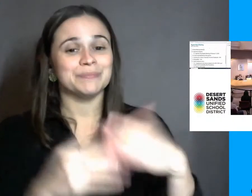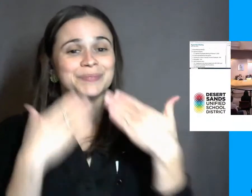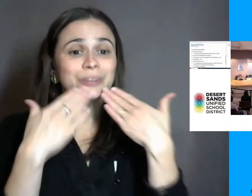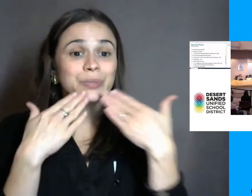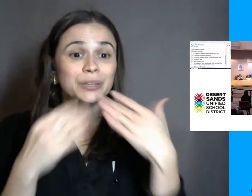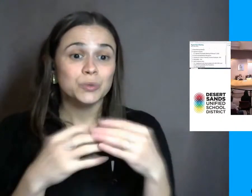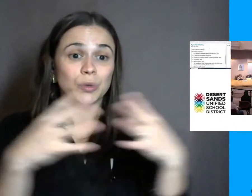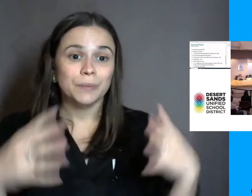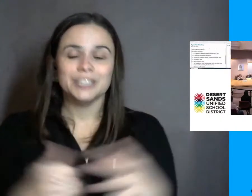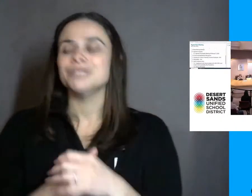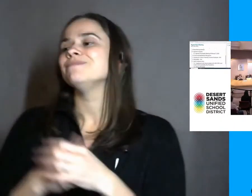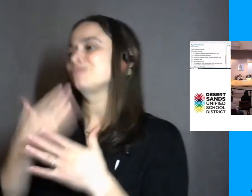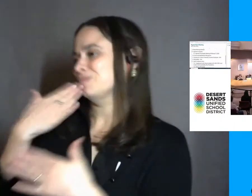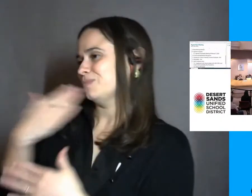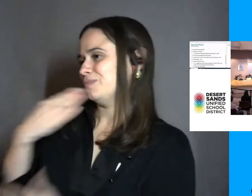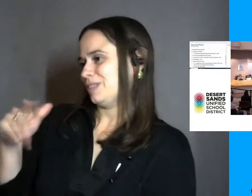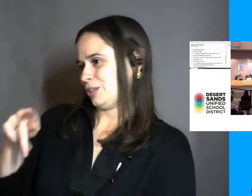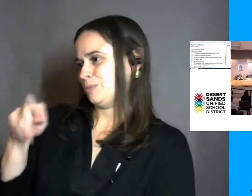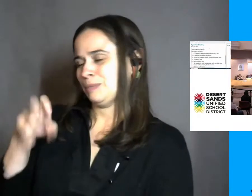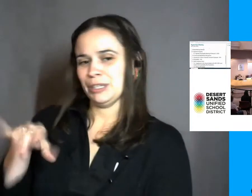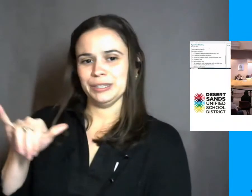Thank you, Ms. Perry.